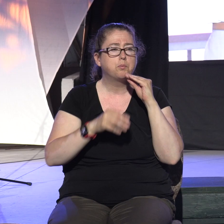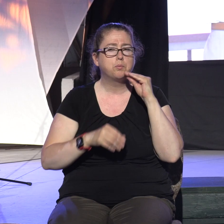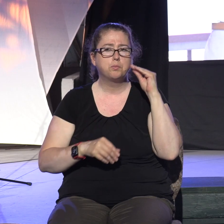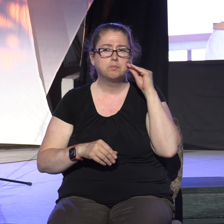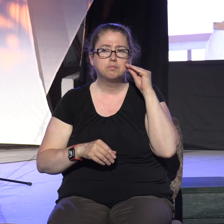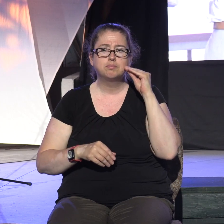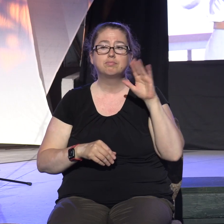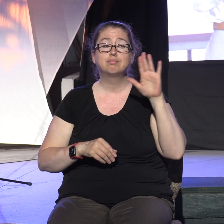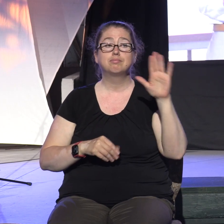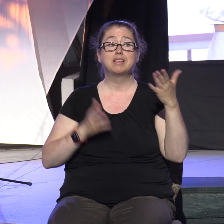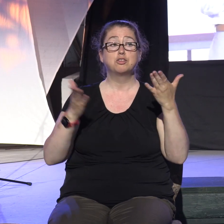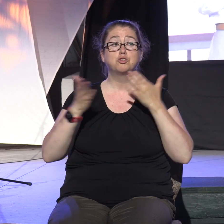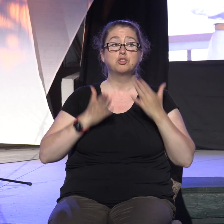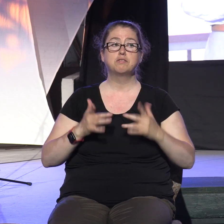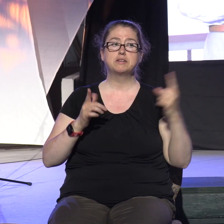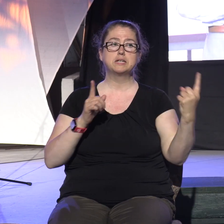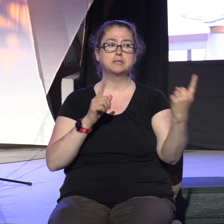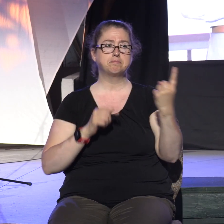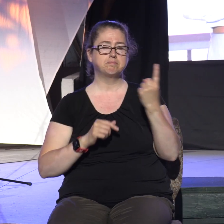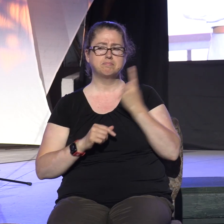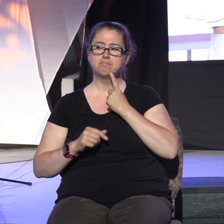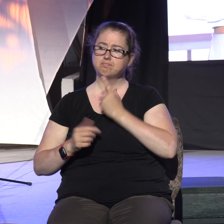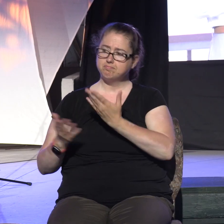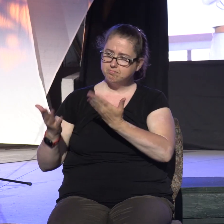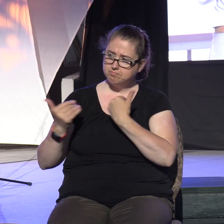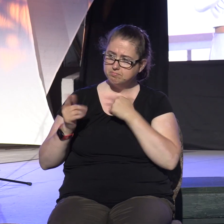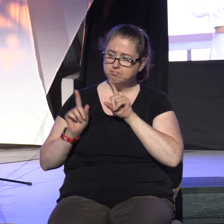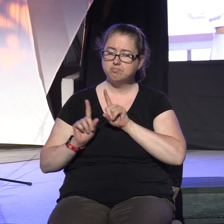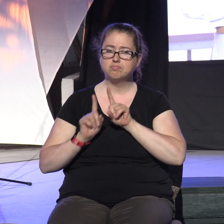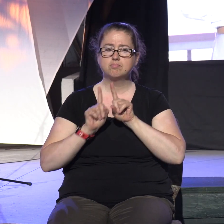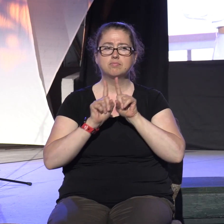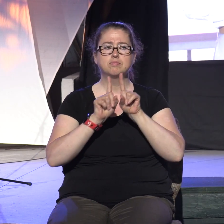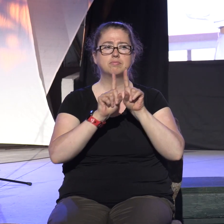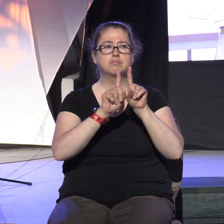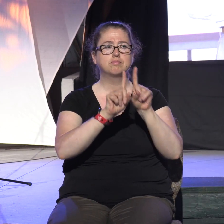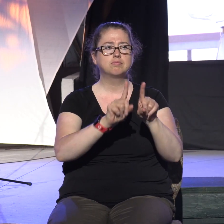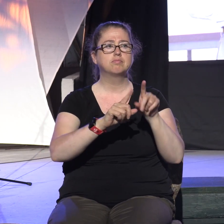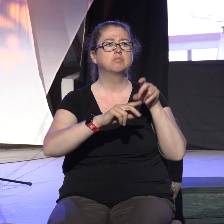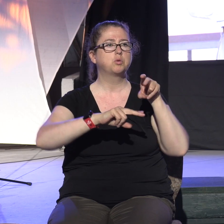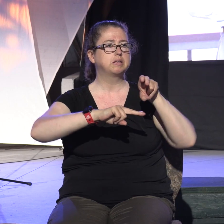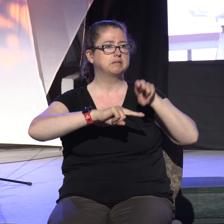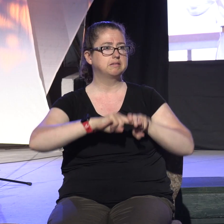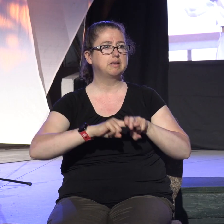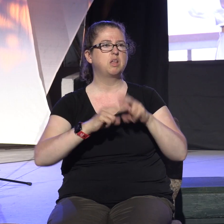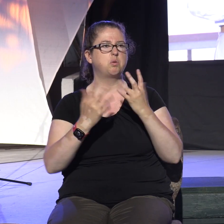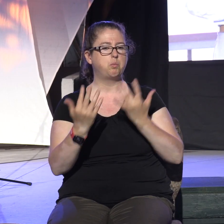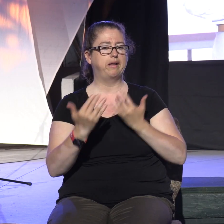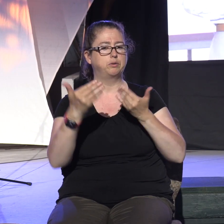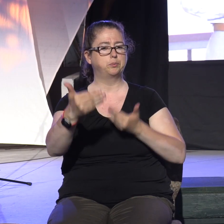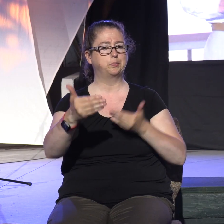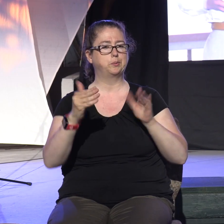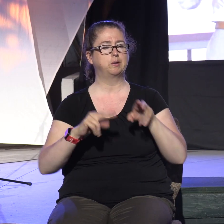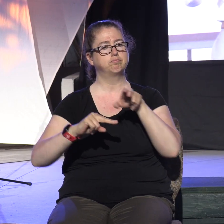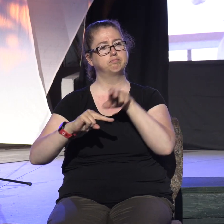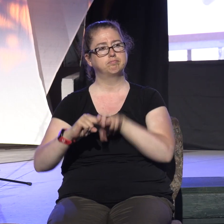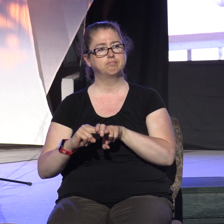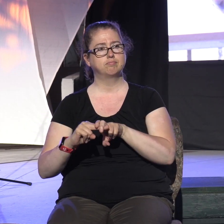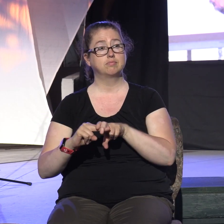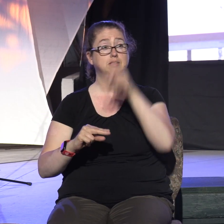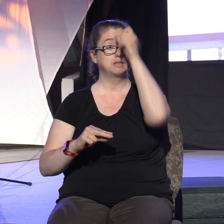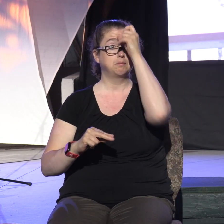he reiterated how thankful I am, he said, that you're willing to do this funeral for us,